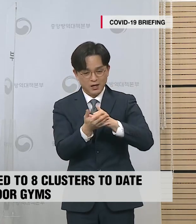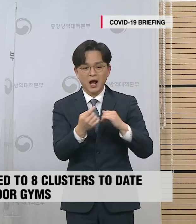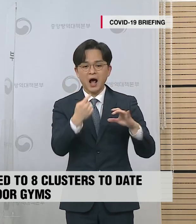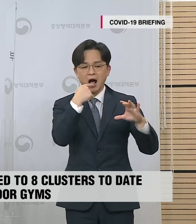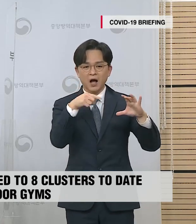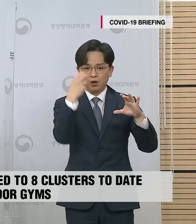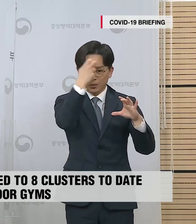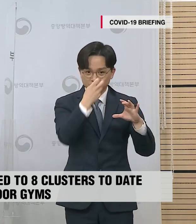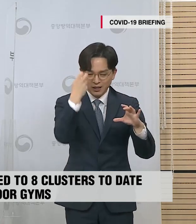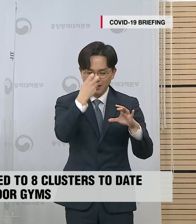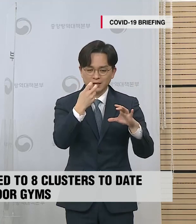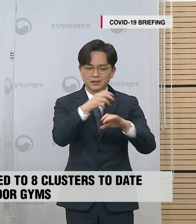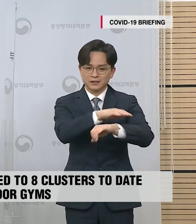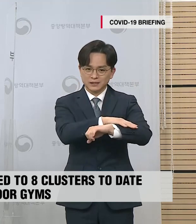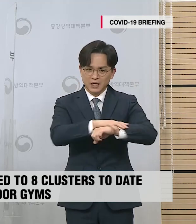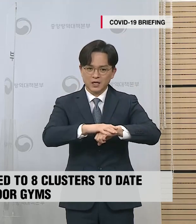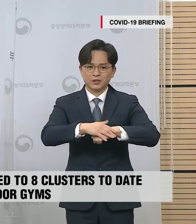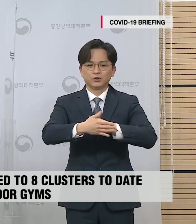quarantine measures as well.